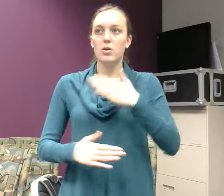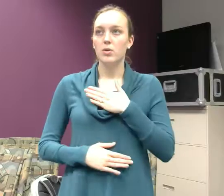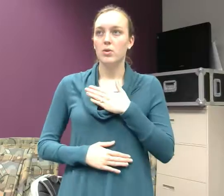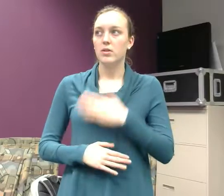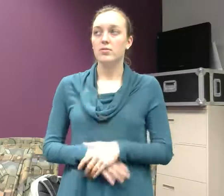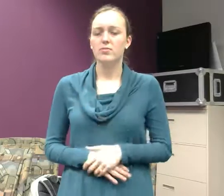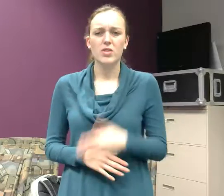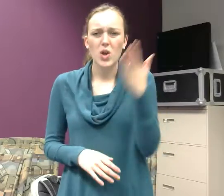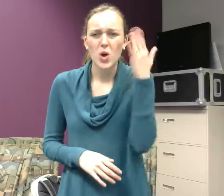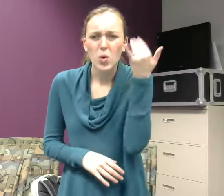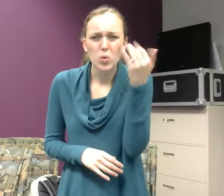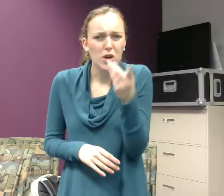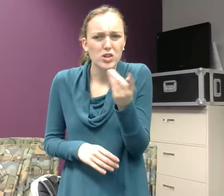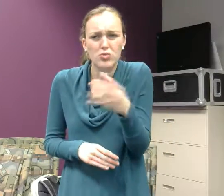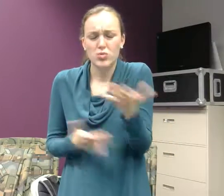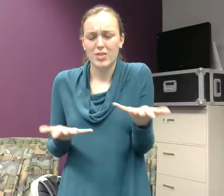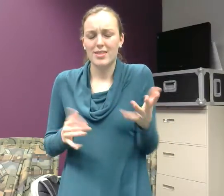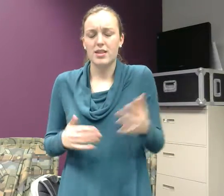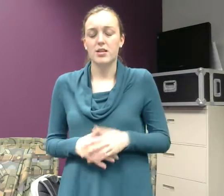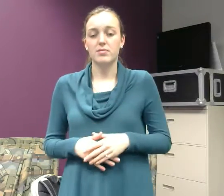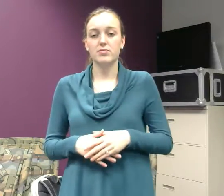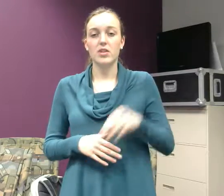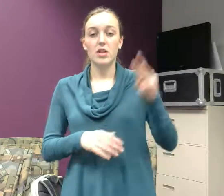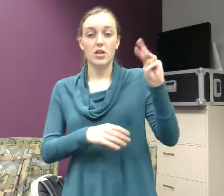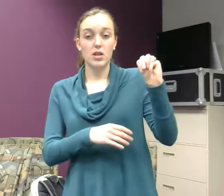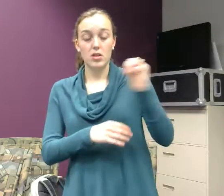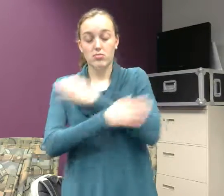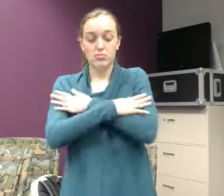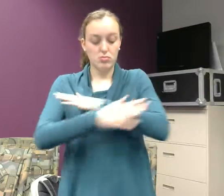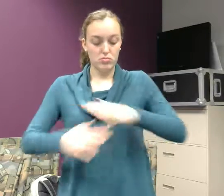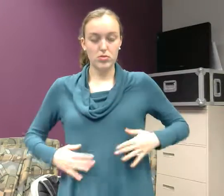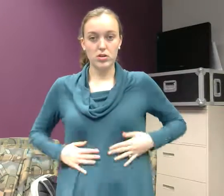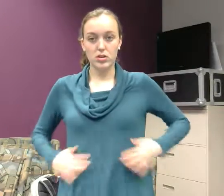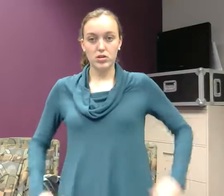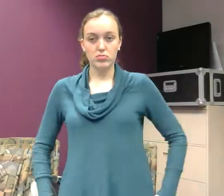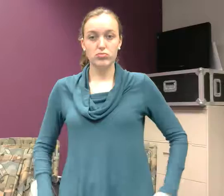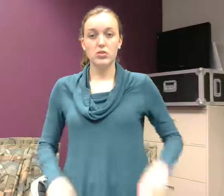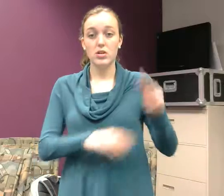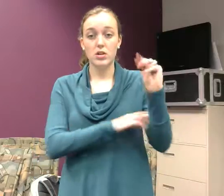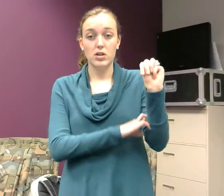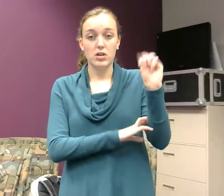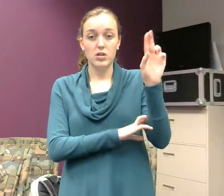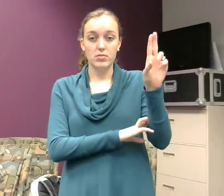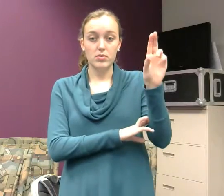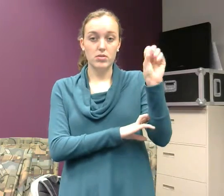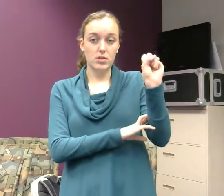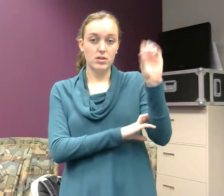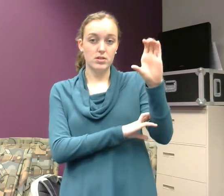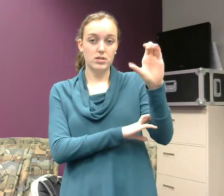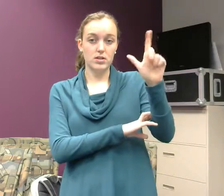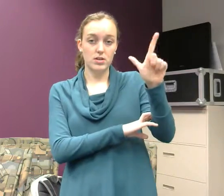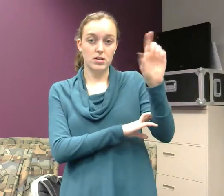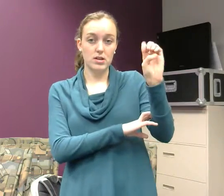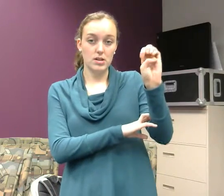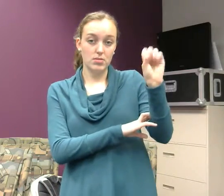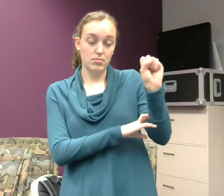more oxygen. So when your muscles are working harder, those cells in the muscles need more oxygen. When